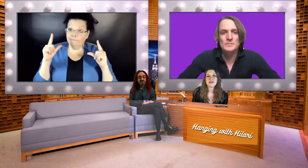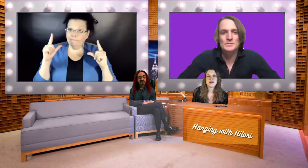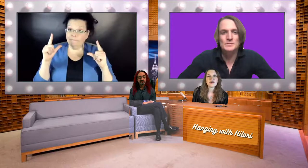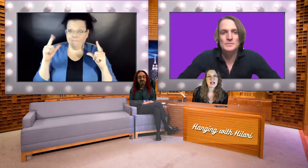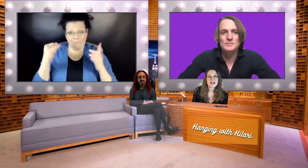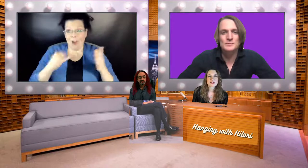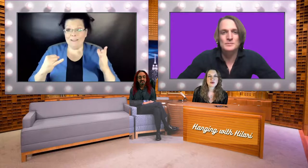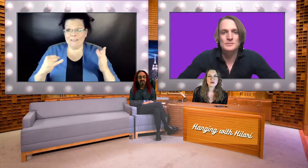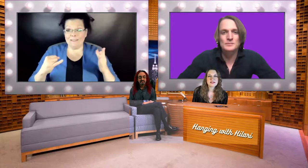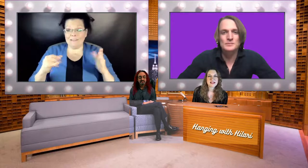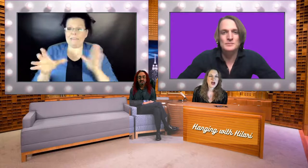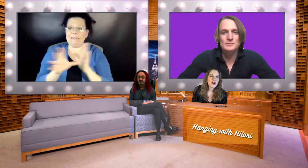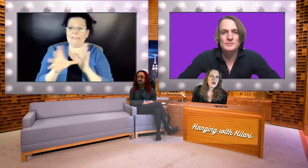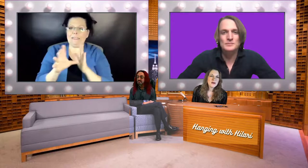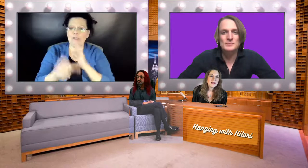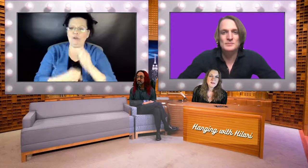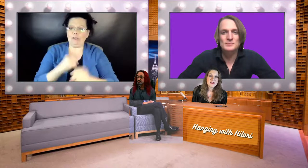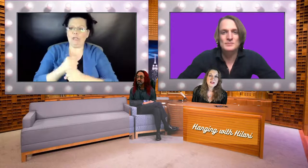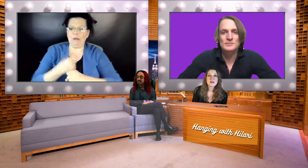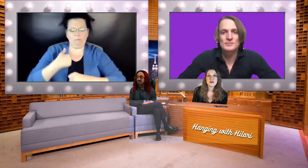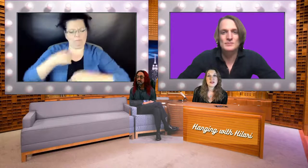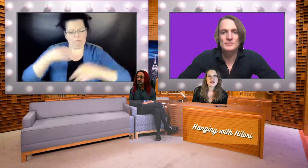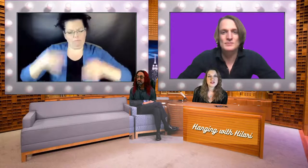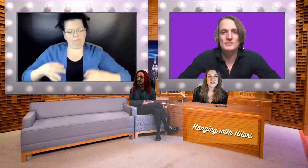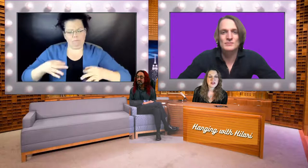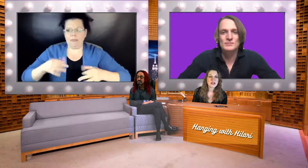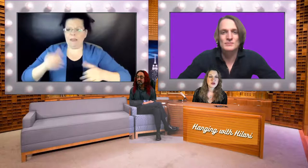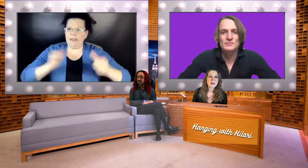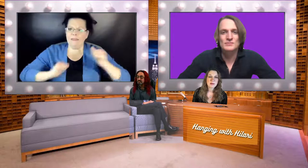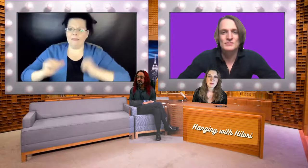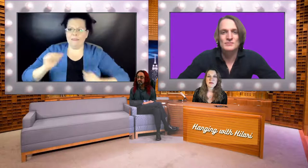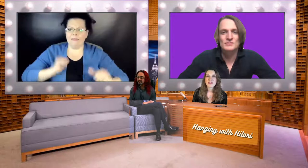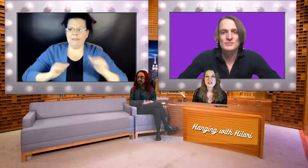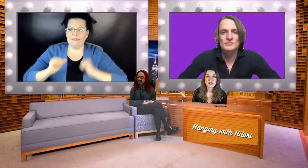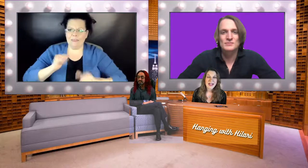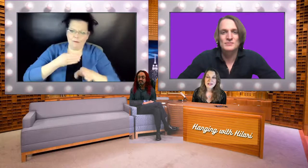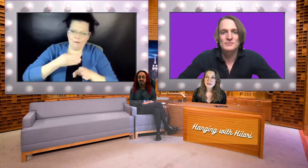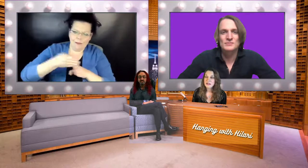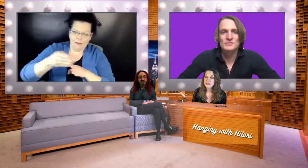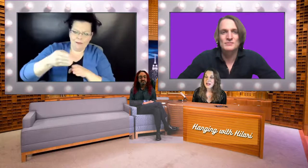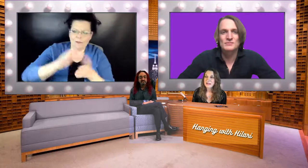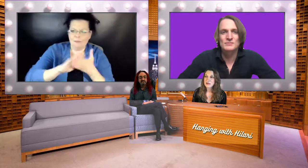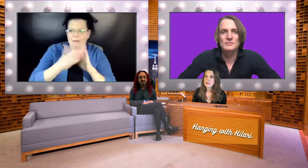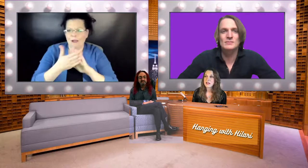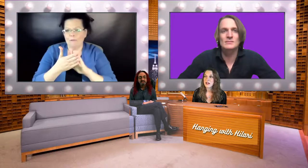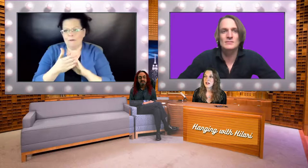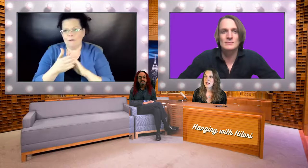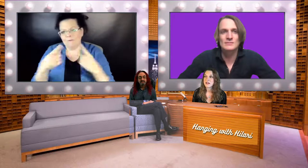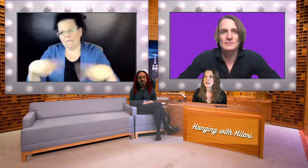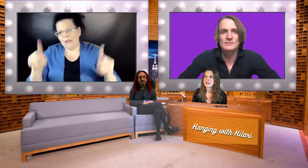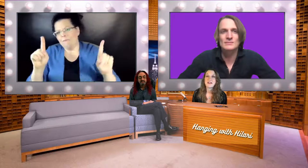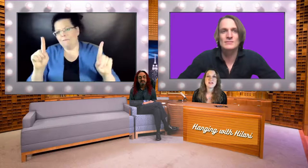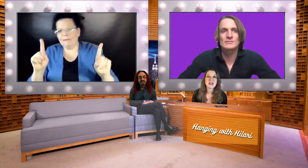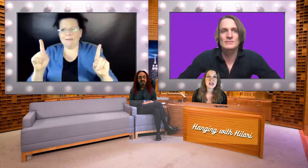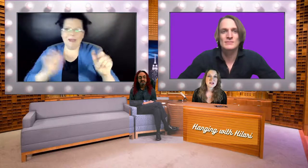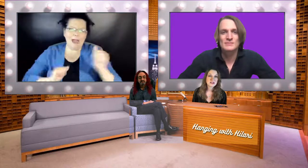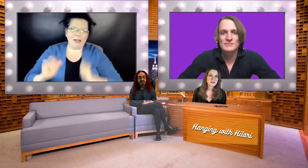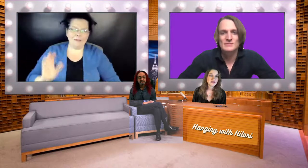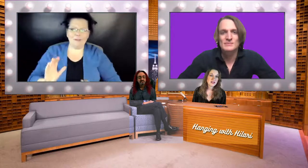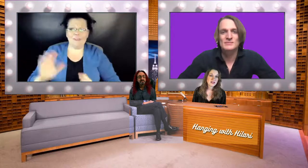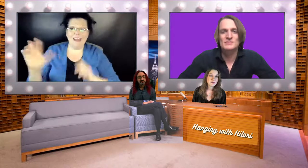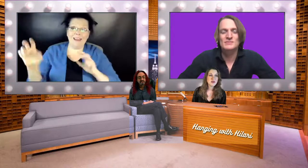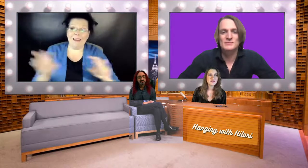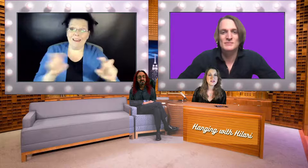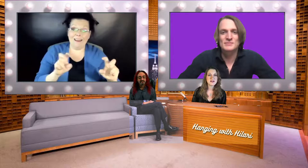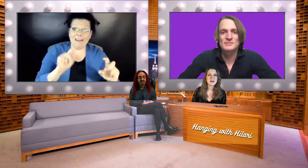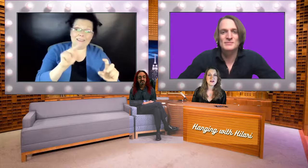your senior year in high school to say, oh, I'm going to be a theater major. And then you become a professional actor, and then you become a TV actor